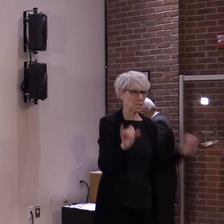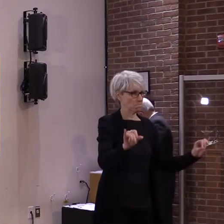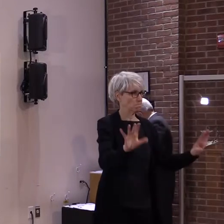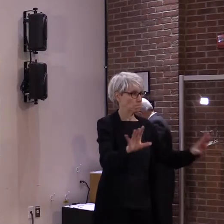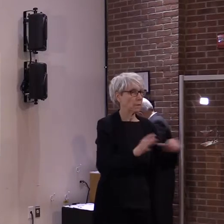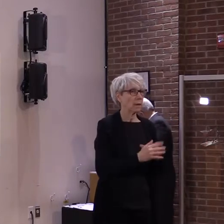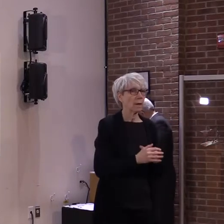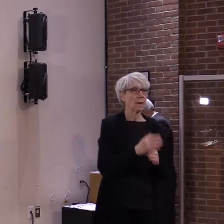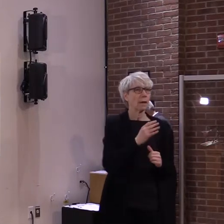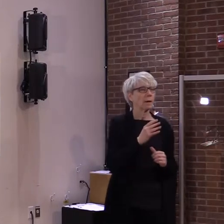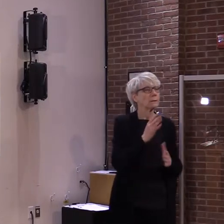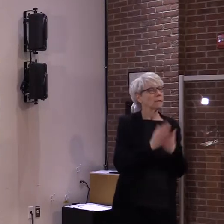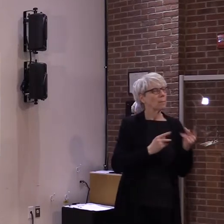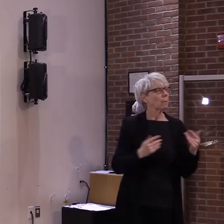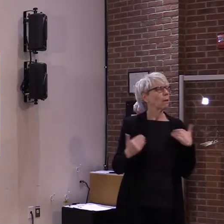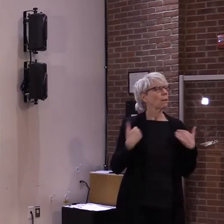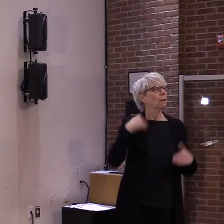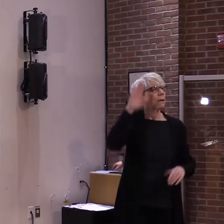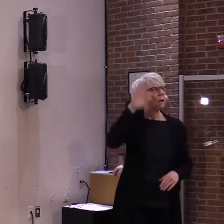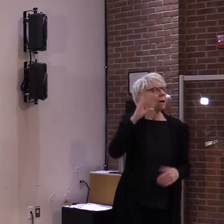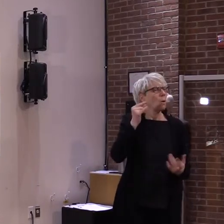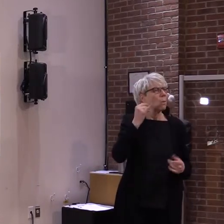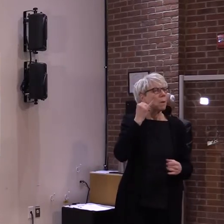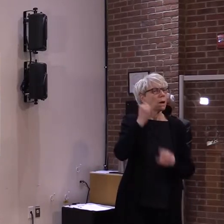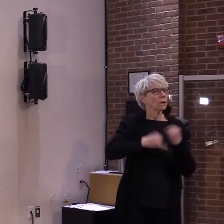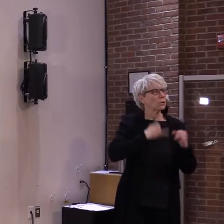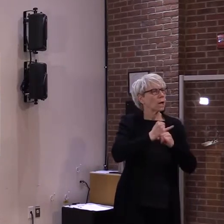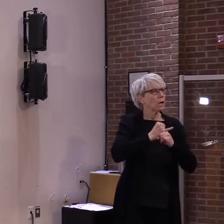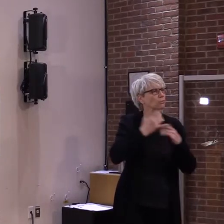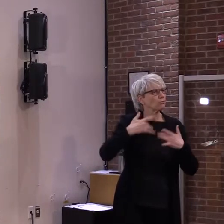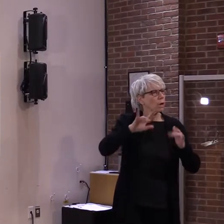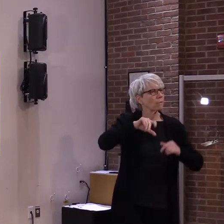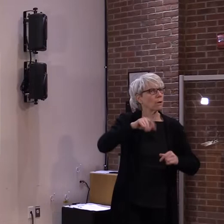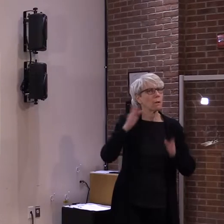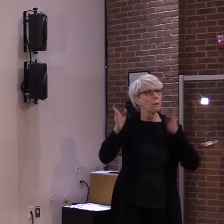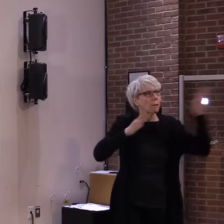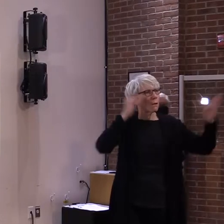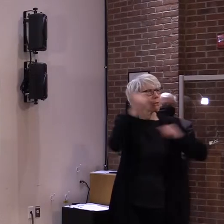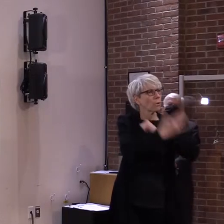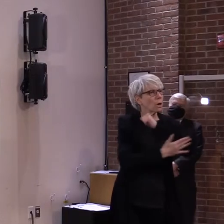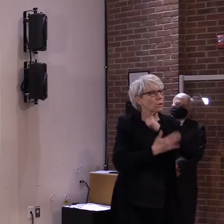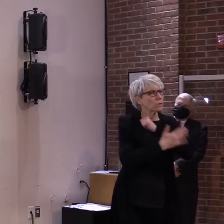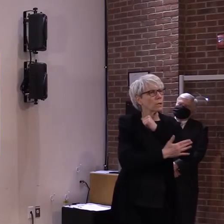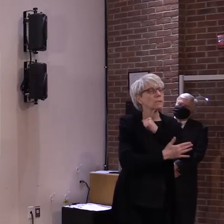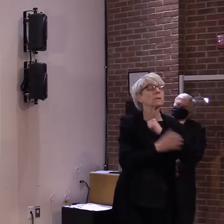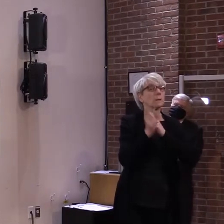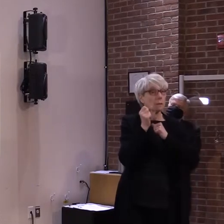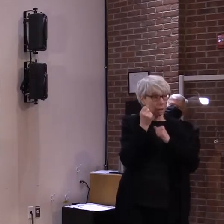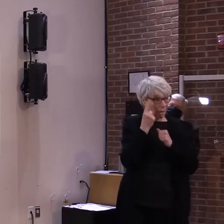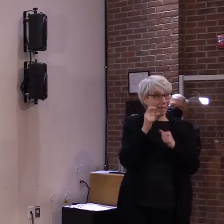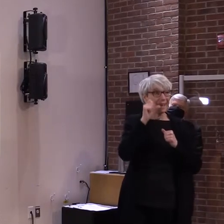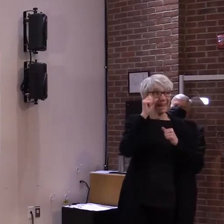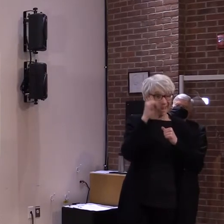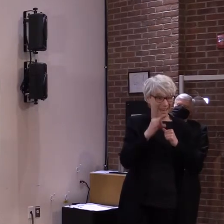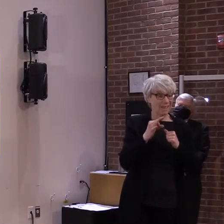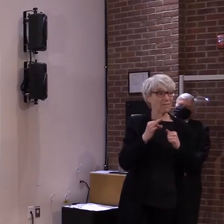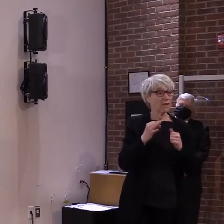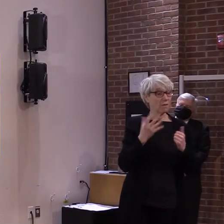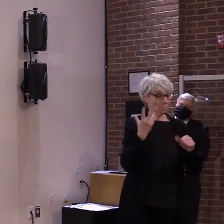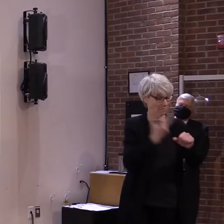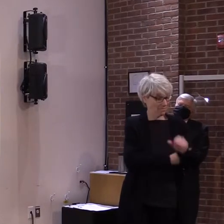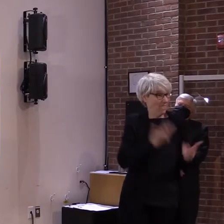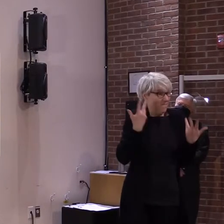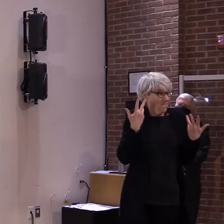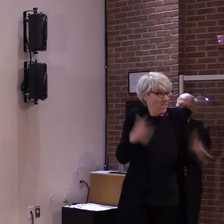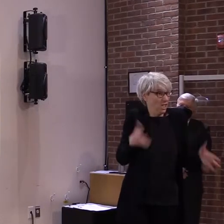about international travel, and for international travel, fully vaccinated people do not need to get a COVID-19 test before